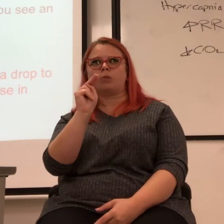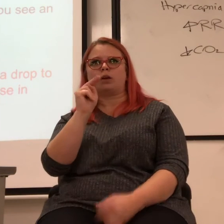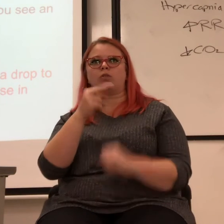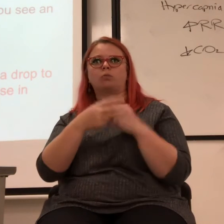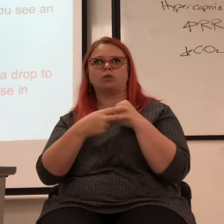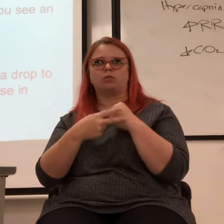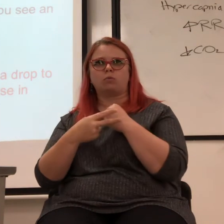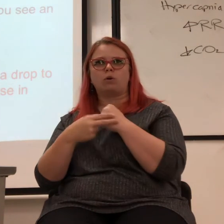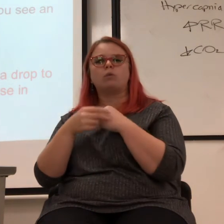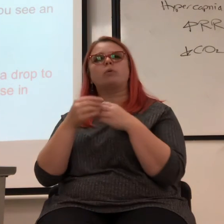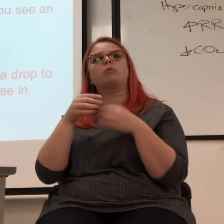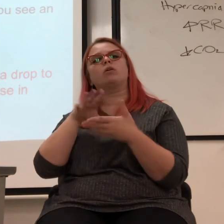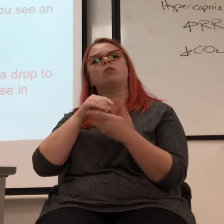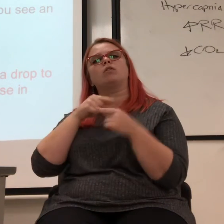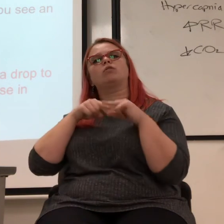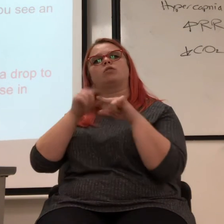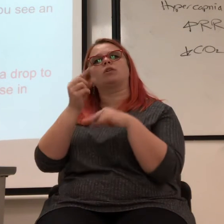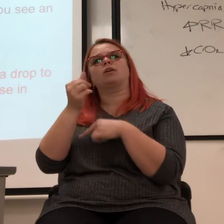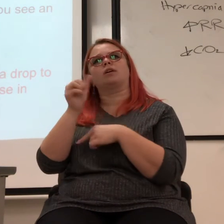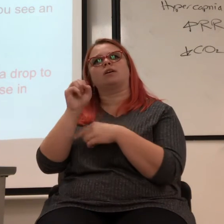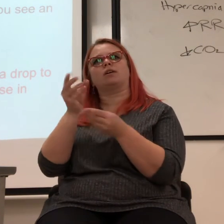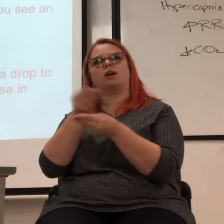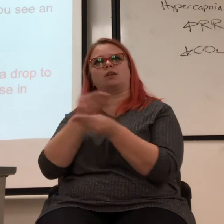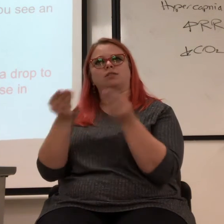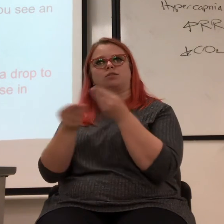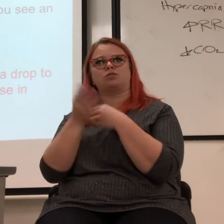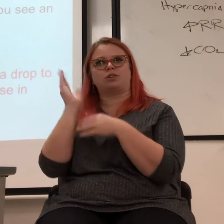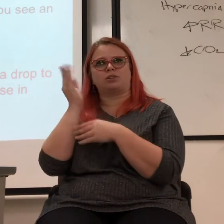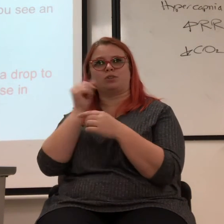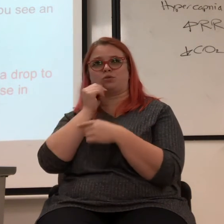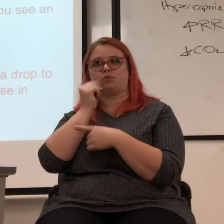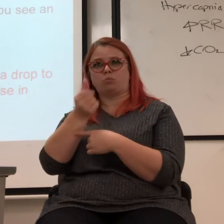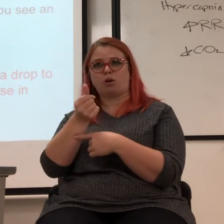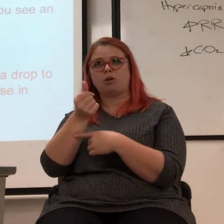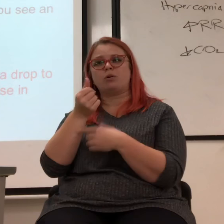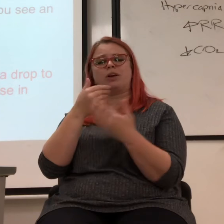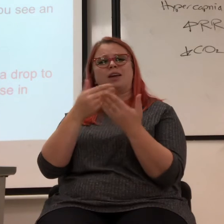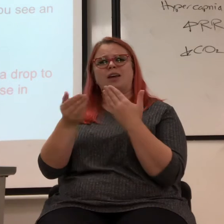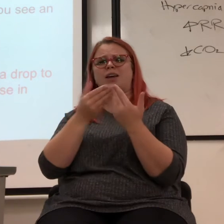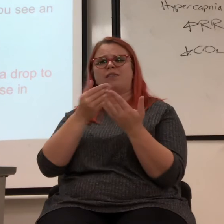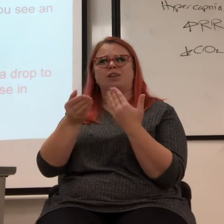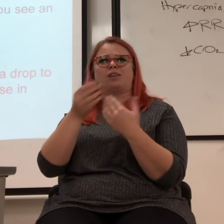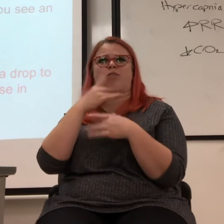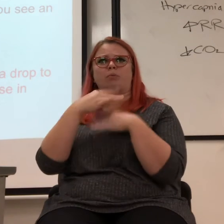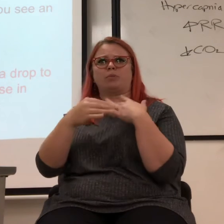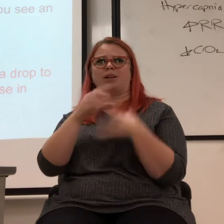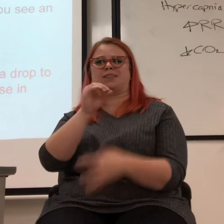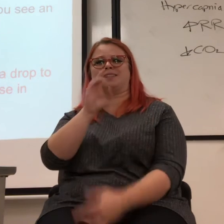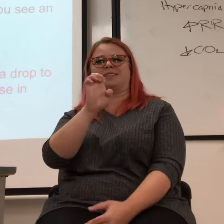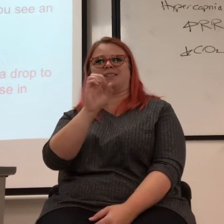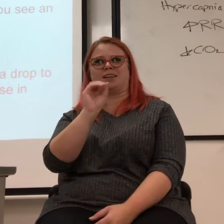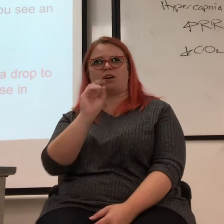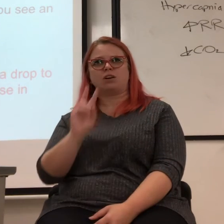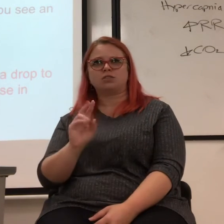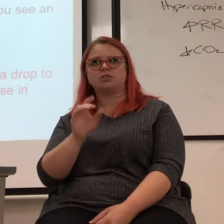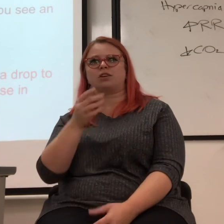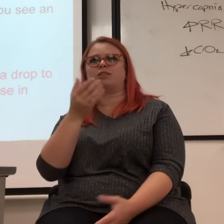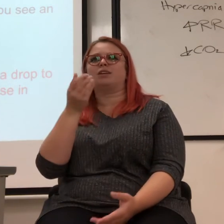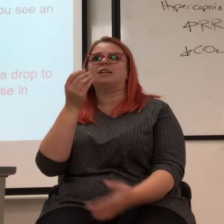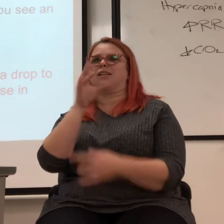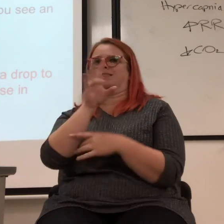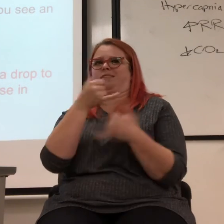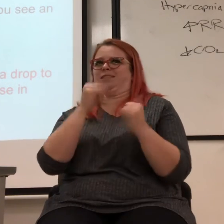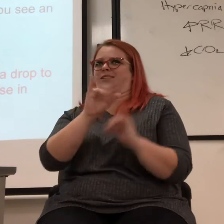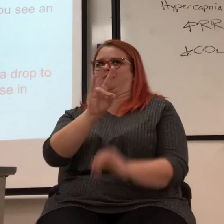lecture tomorrow, I mean, even deoxygenated blood is still like 75% saturated. We'll get into